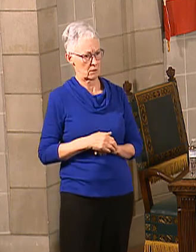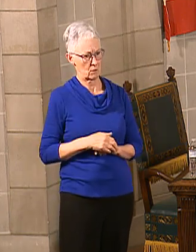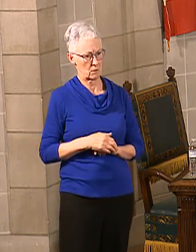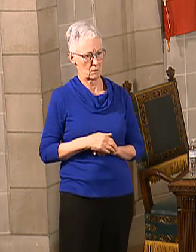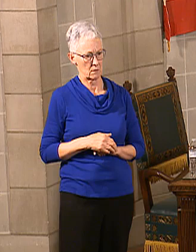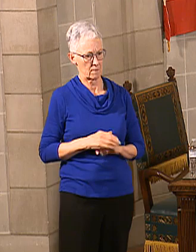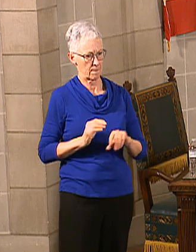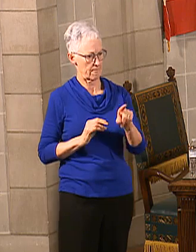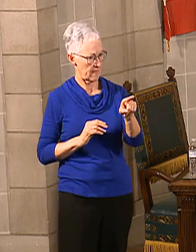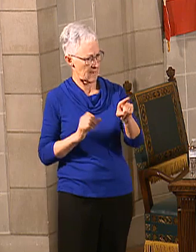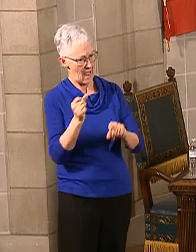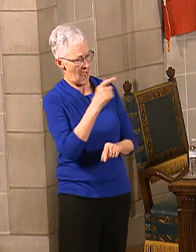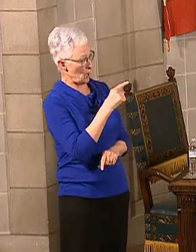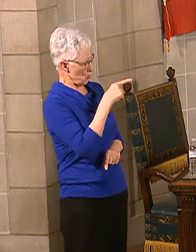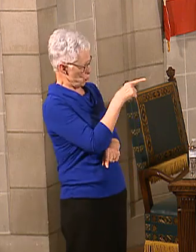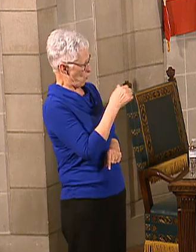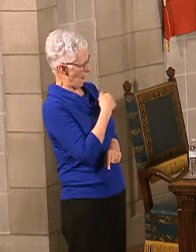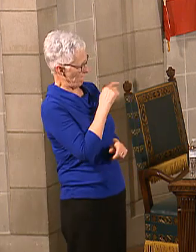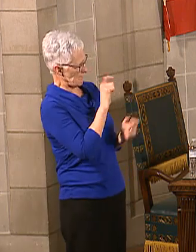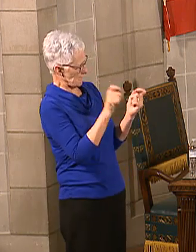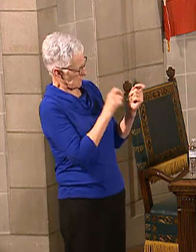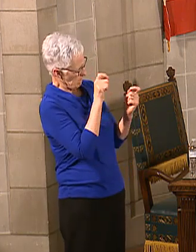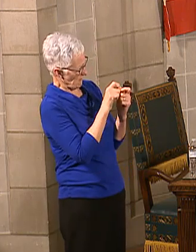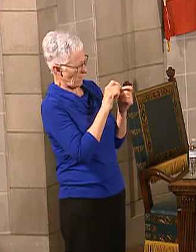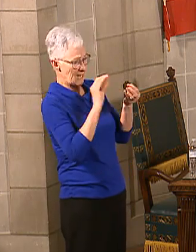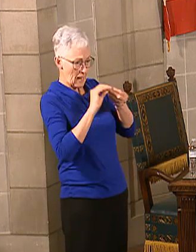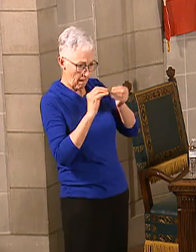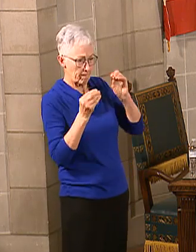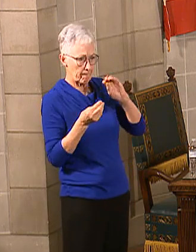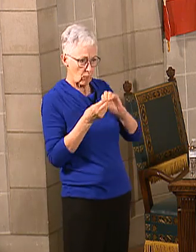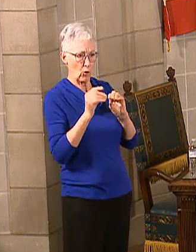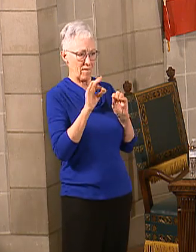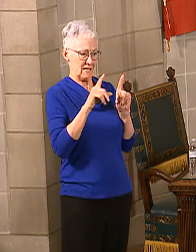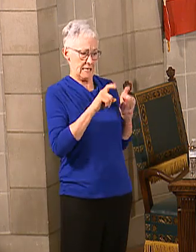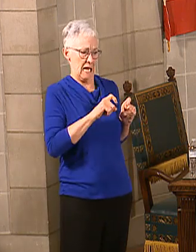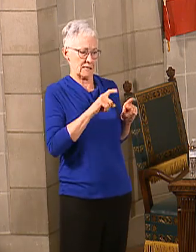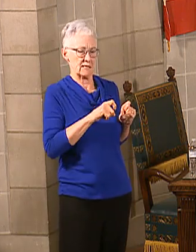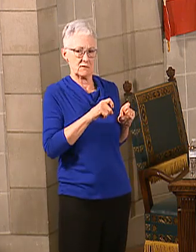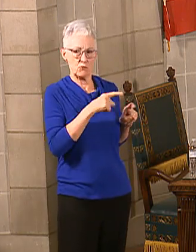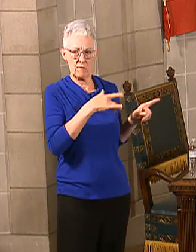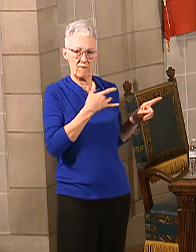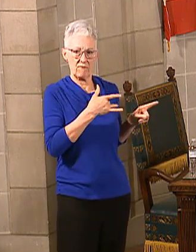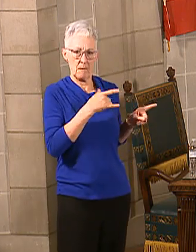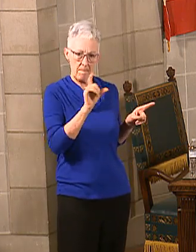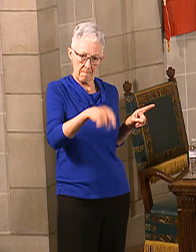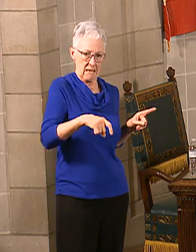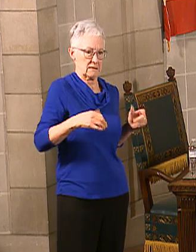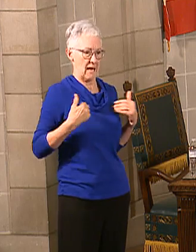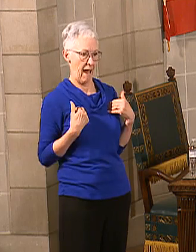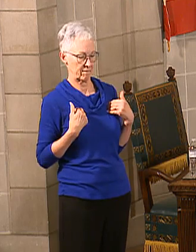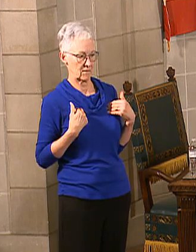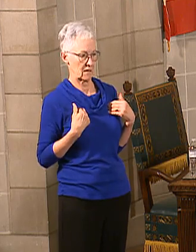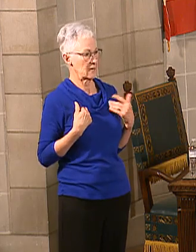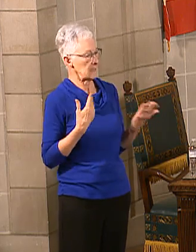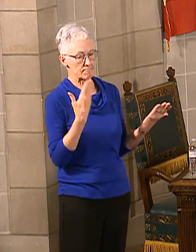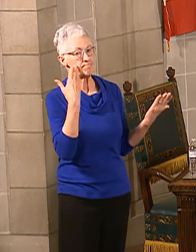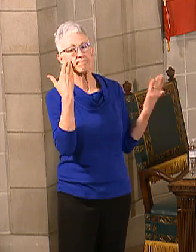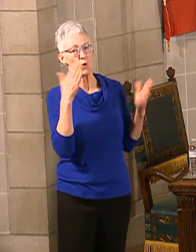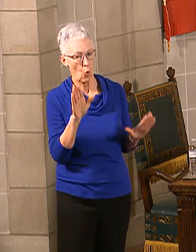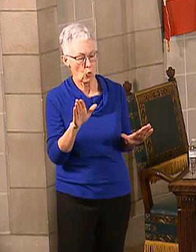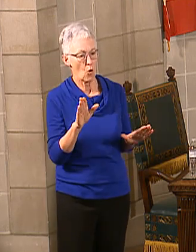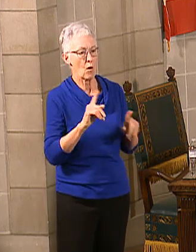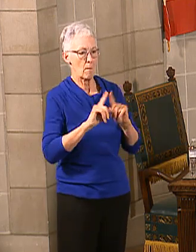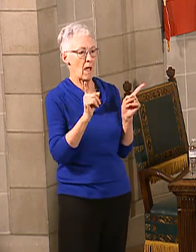So we don't have a number that we can give you right now, Paul, on that. And I think at some point, really, what we also want to get to is people